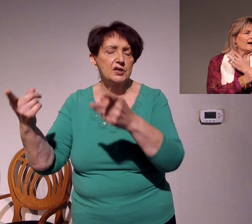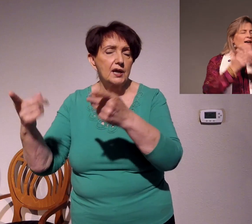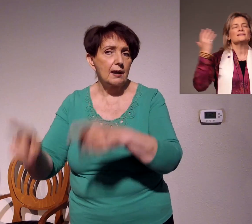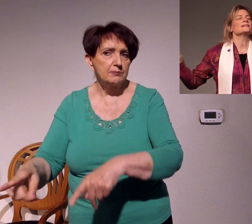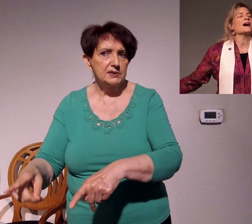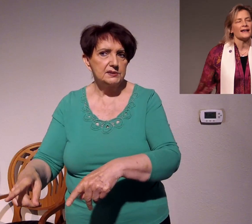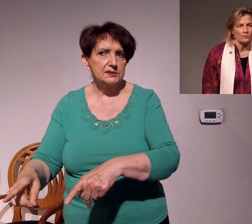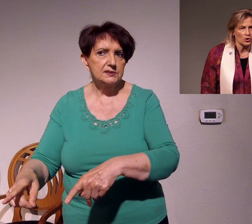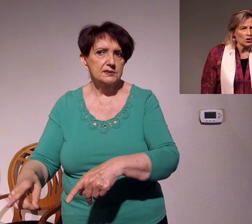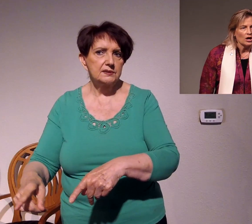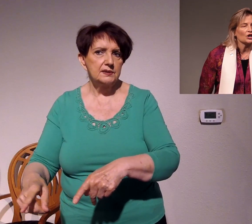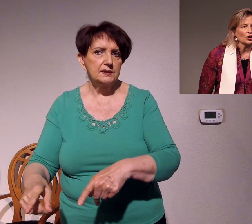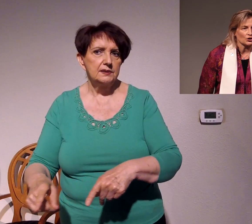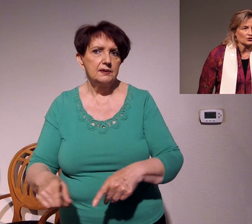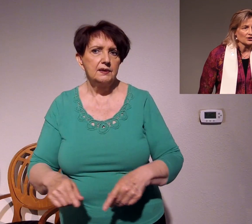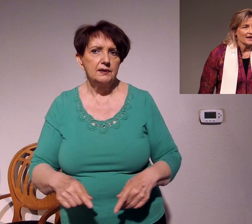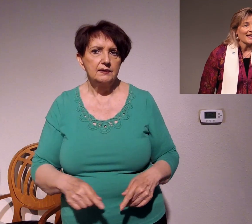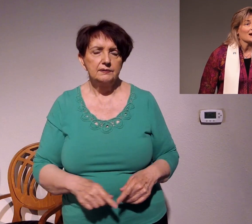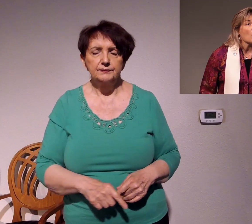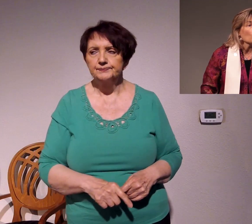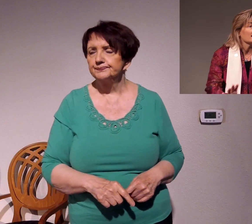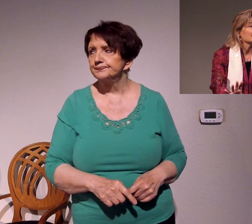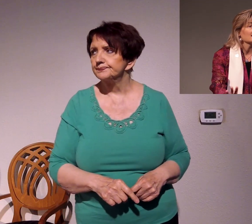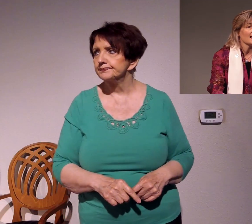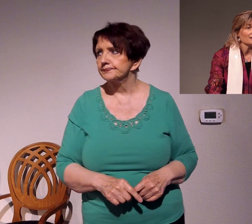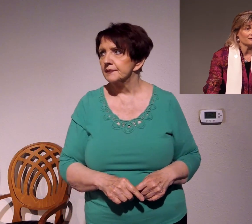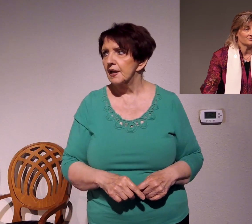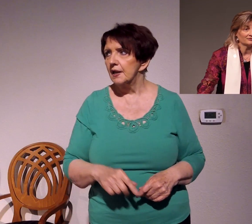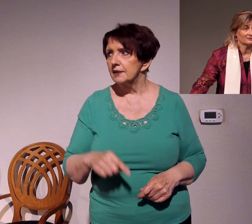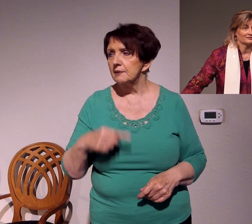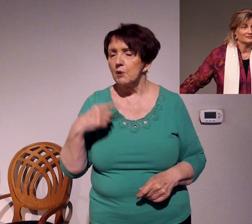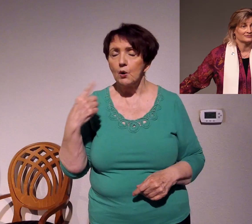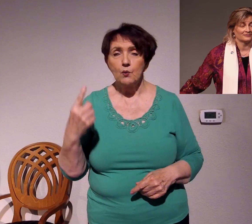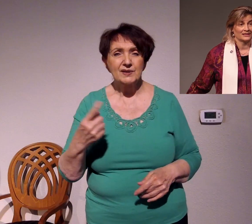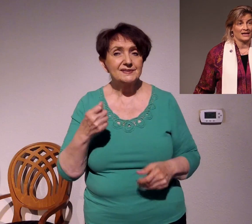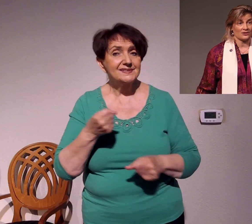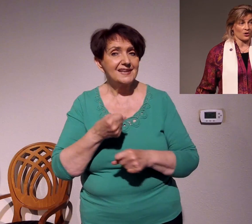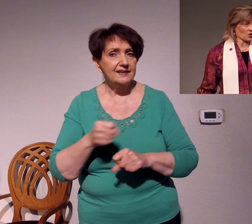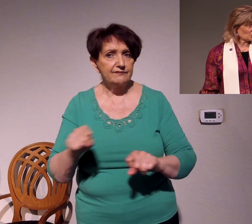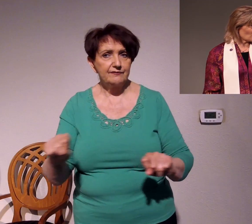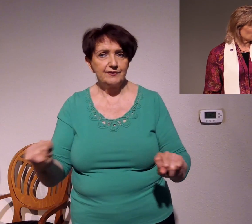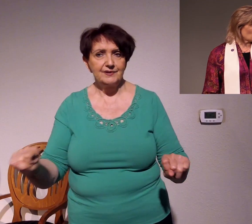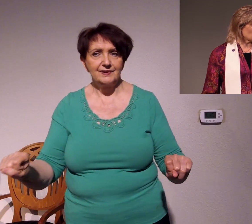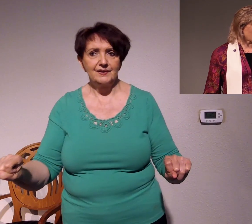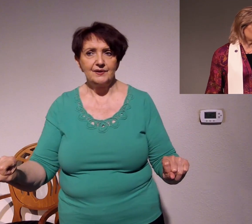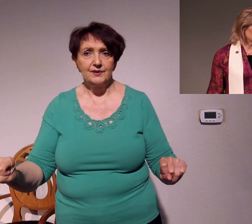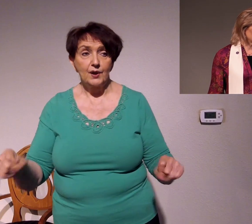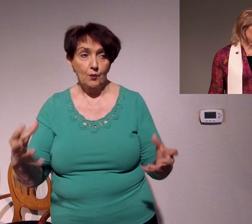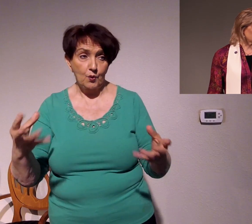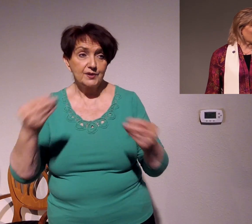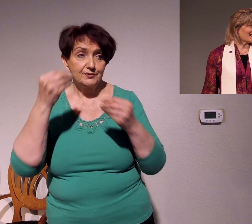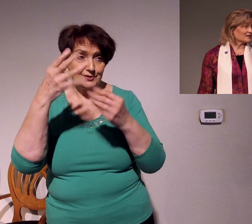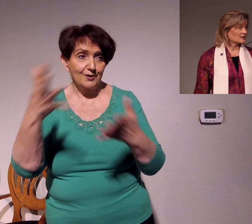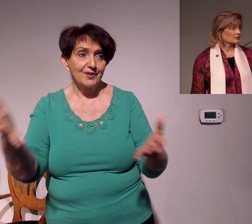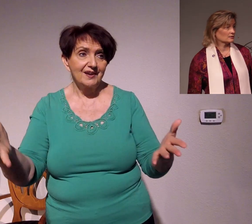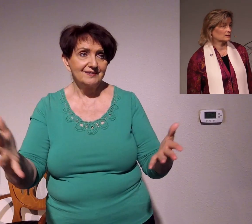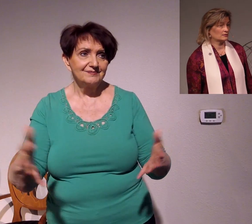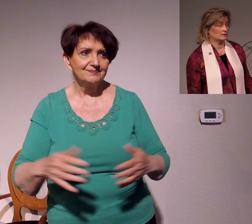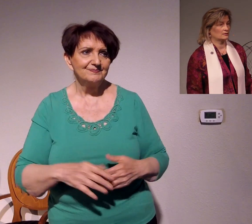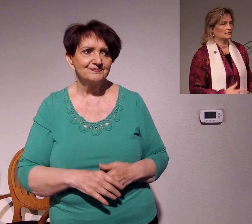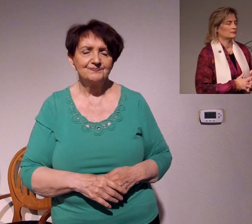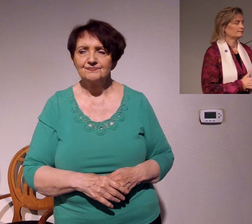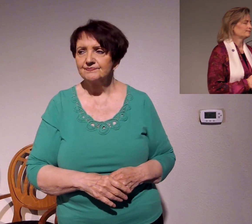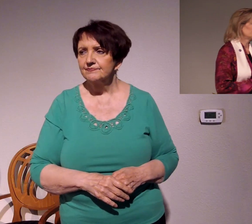and undeniable occurs. And I'm always safe. So I want y'all to know that in advance.